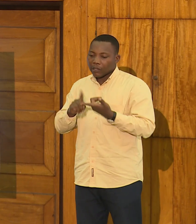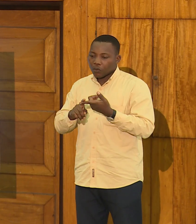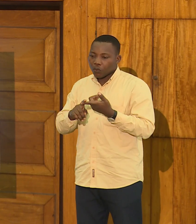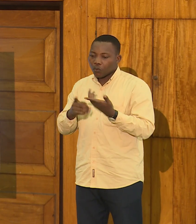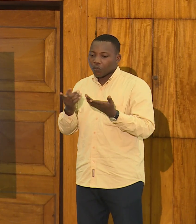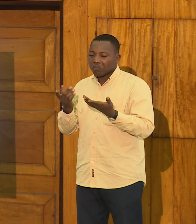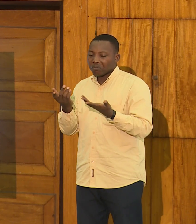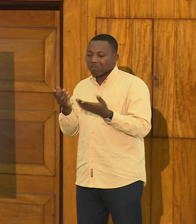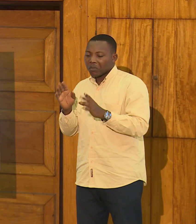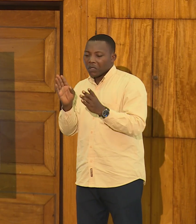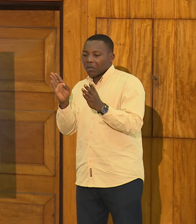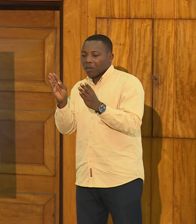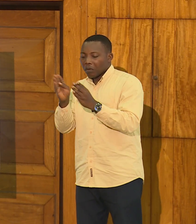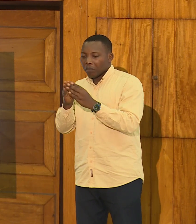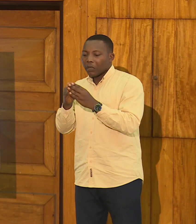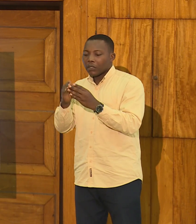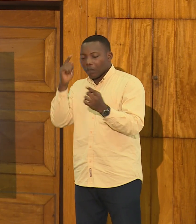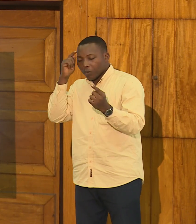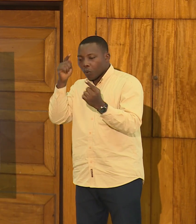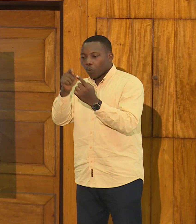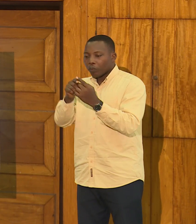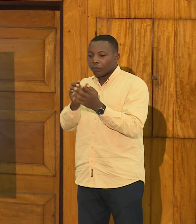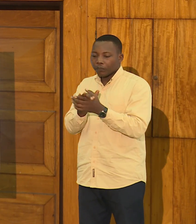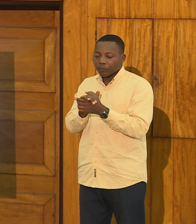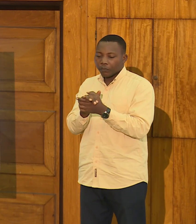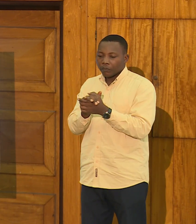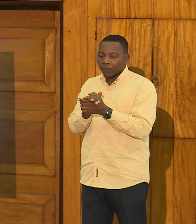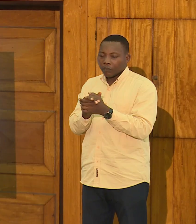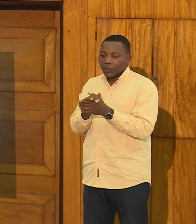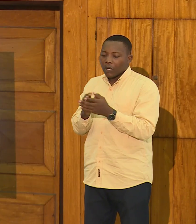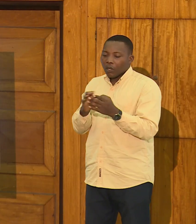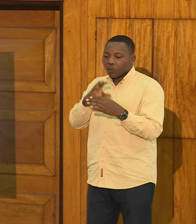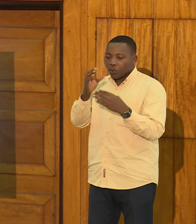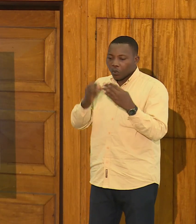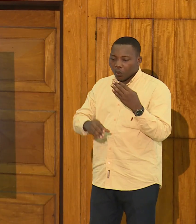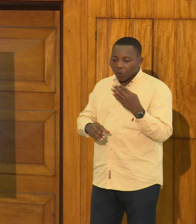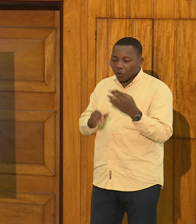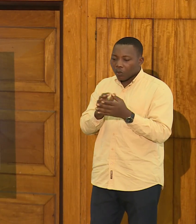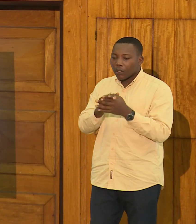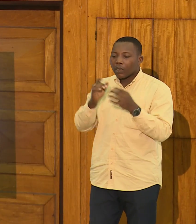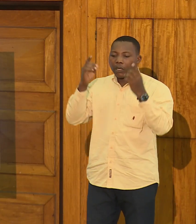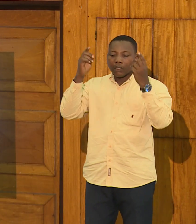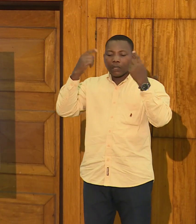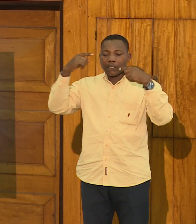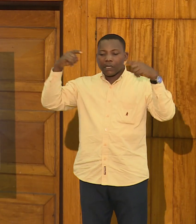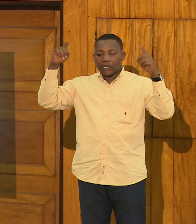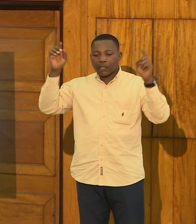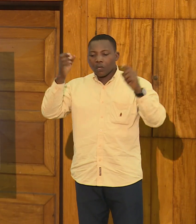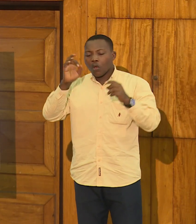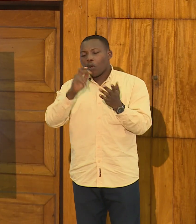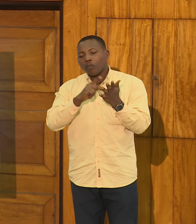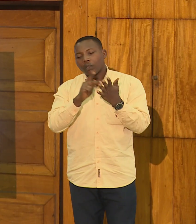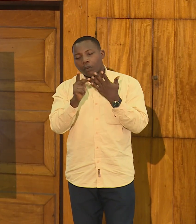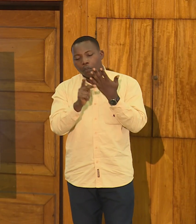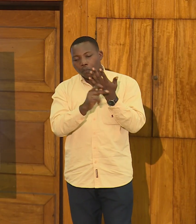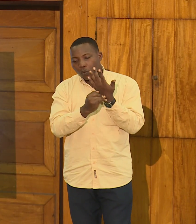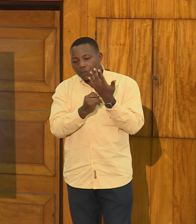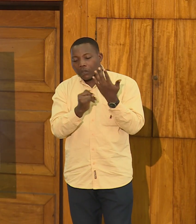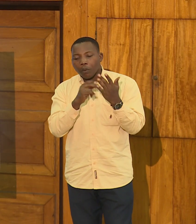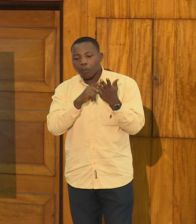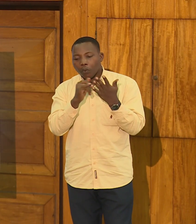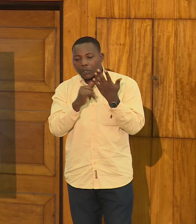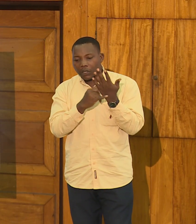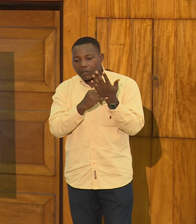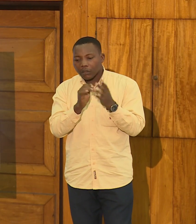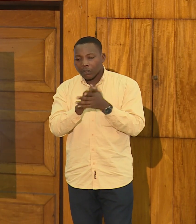and attrition in the treatment cascade. In conclusion, the success of the intervention is not solely attributable to